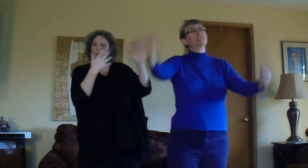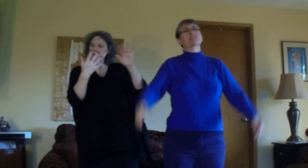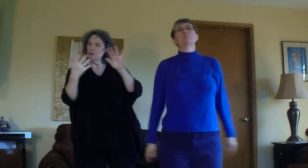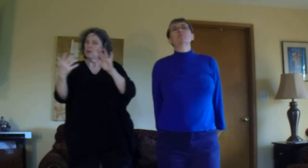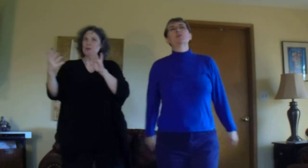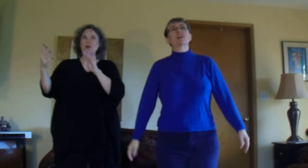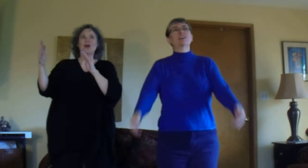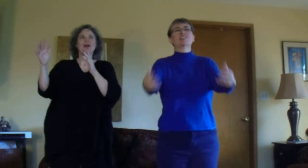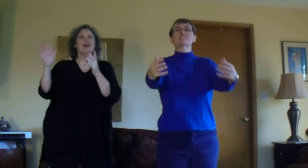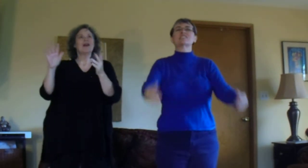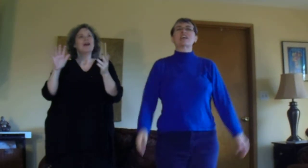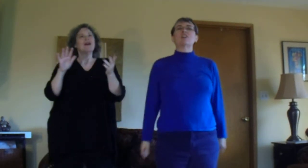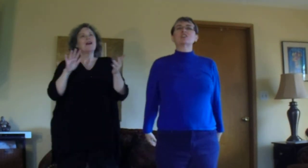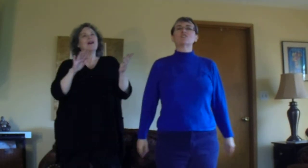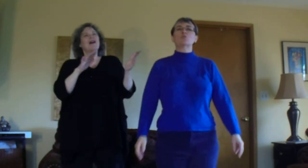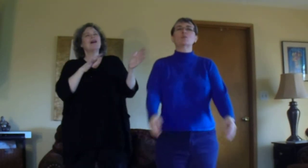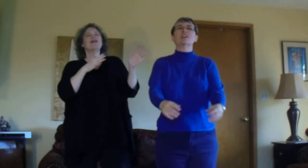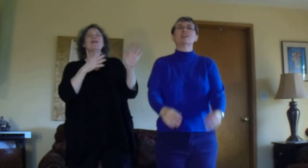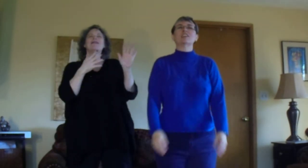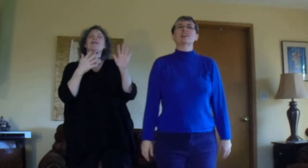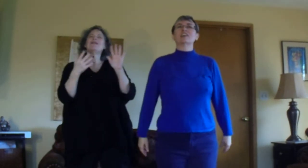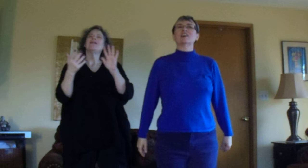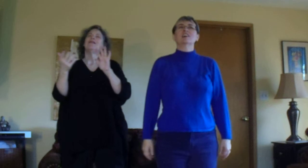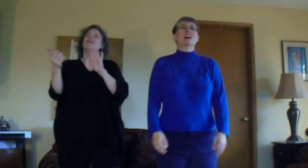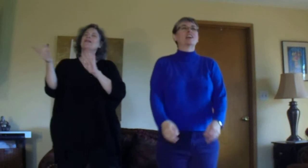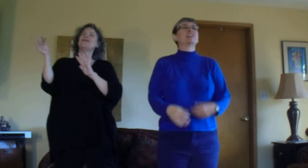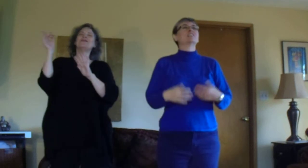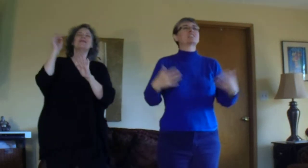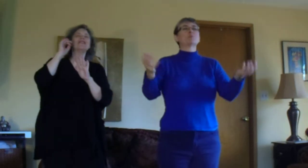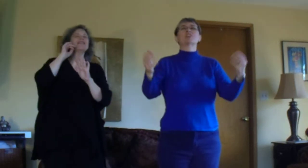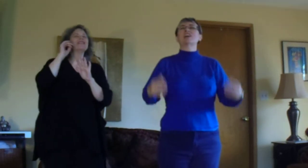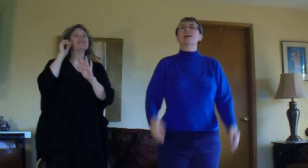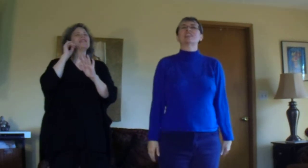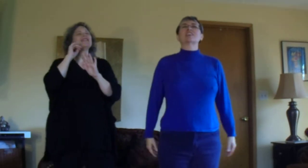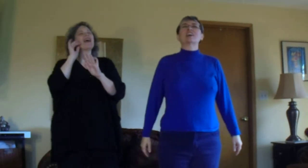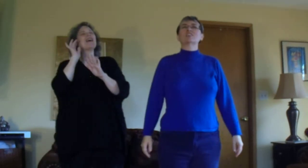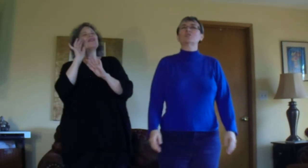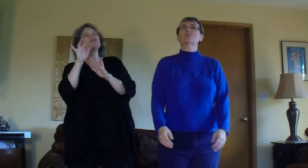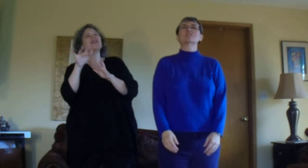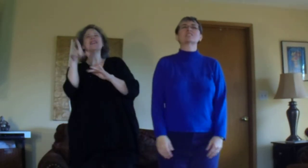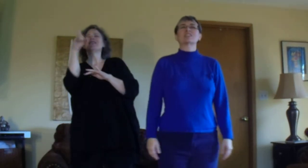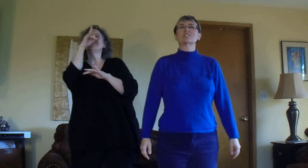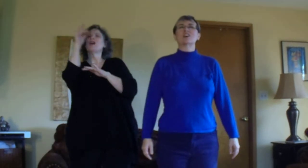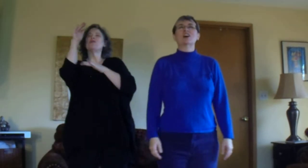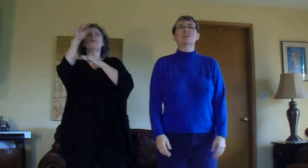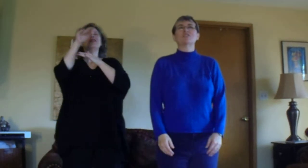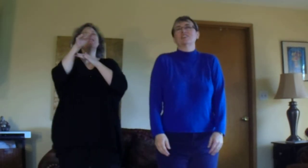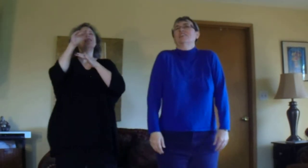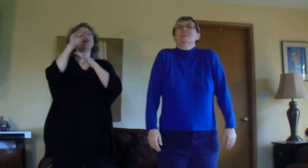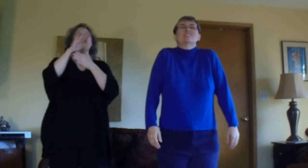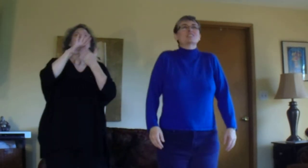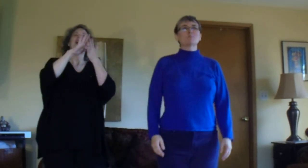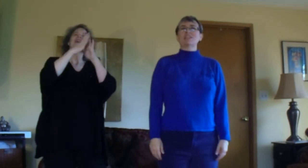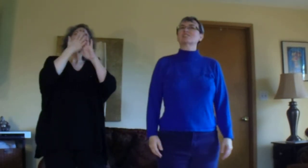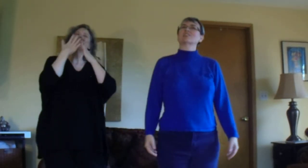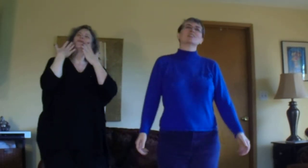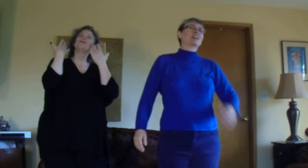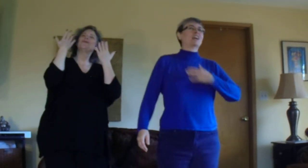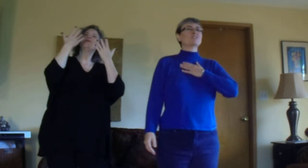Said, boy, the sound of the wind on a summer night, it kind of cools things off and just makes you have sort